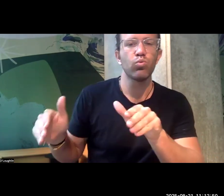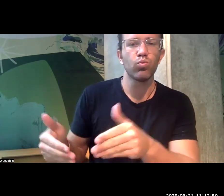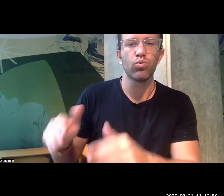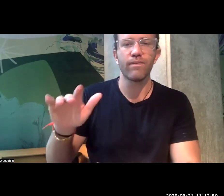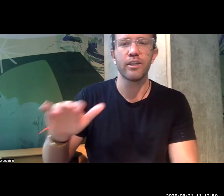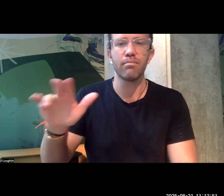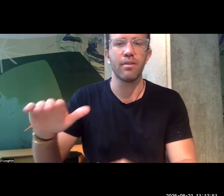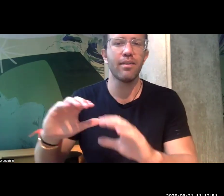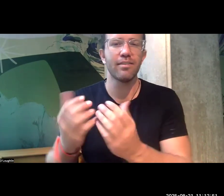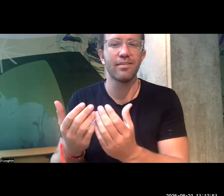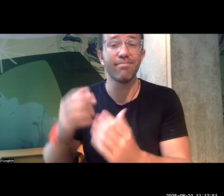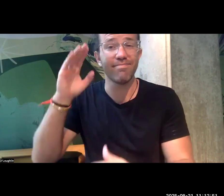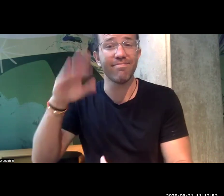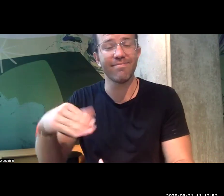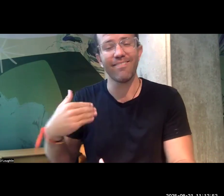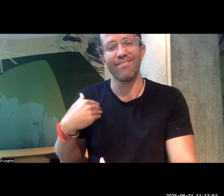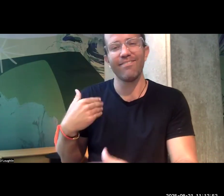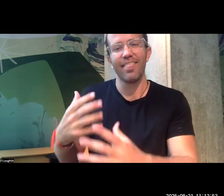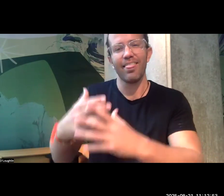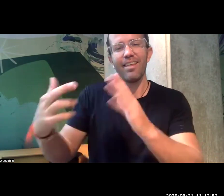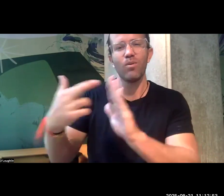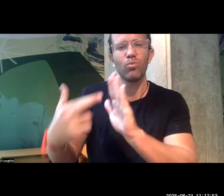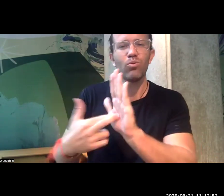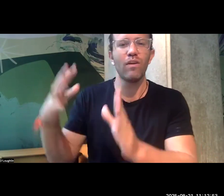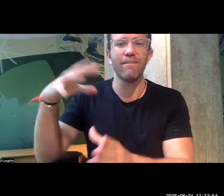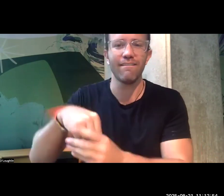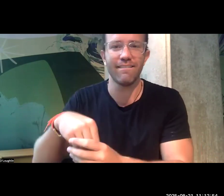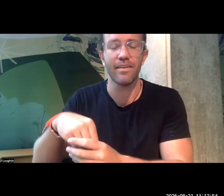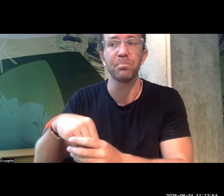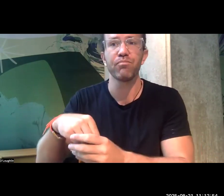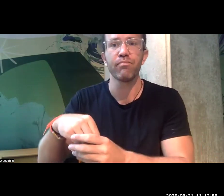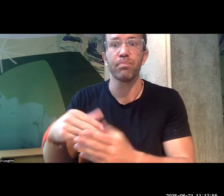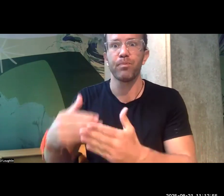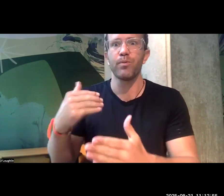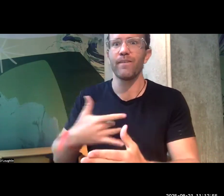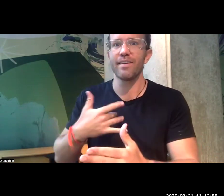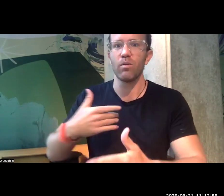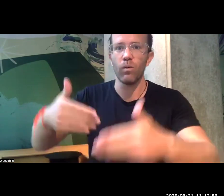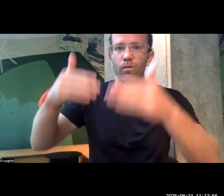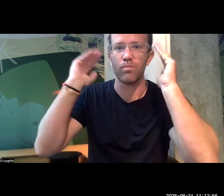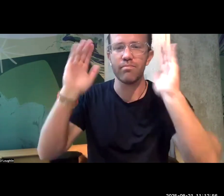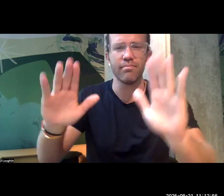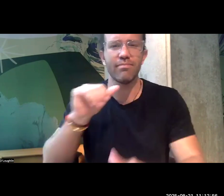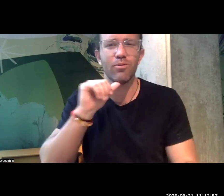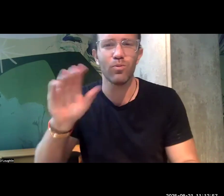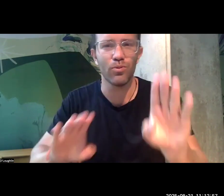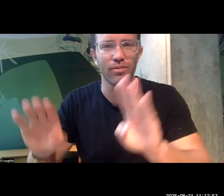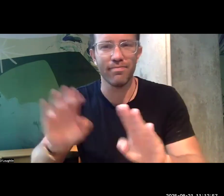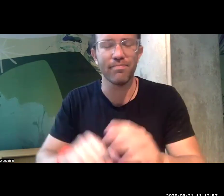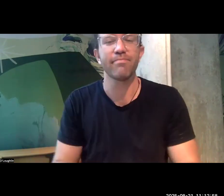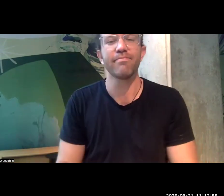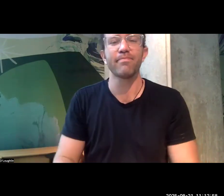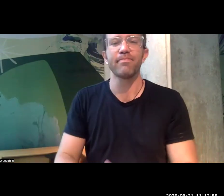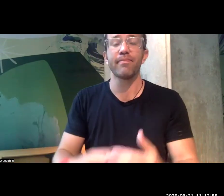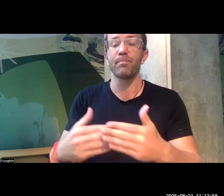ASL 130. It's an introduction to fingerspelling. We have a lot of rules involved here. Before you get